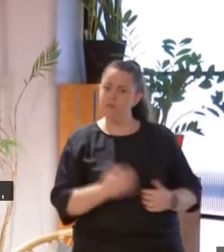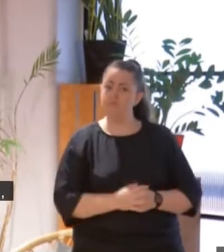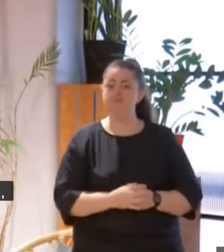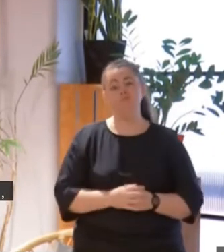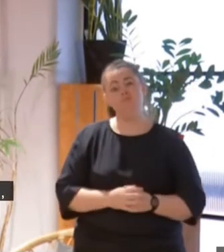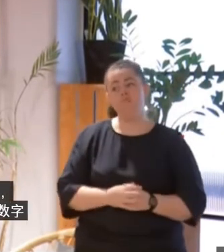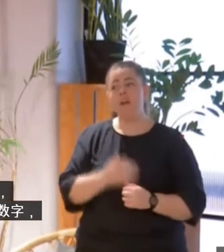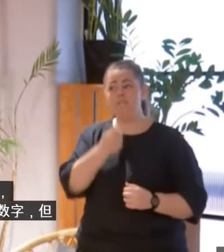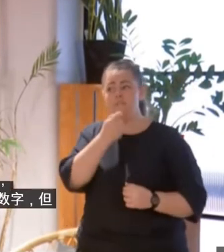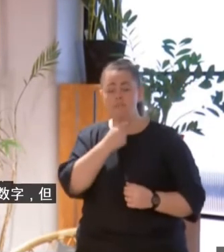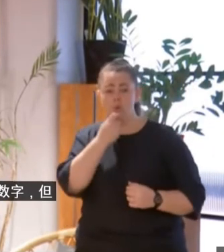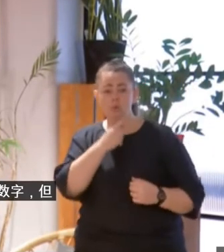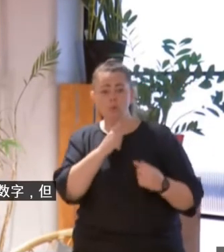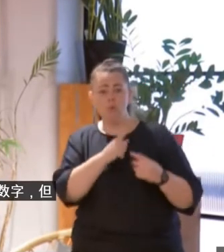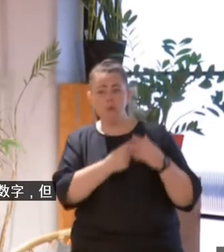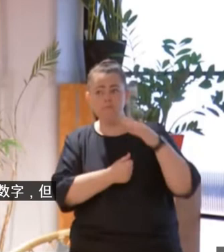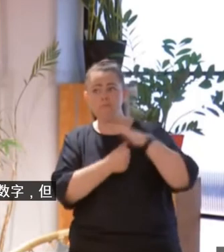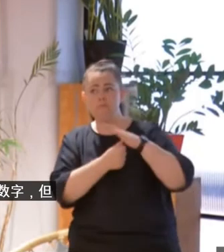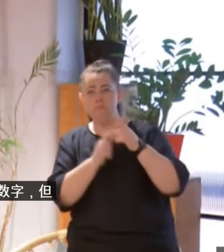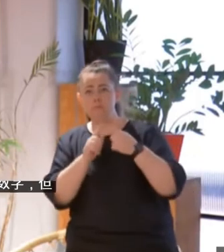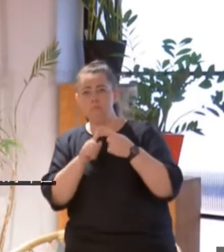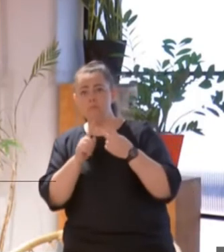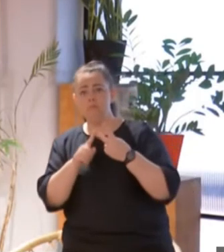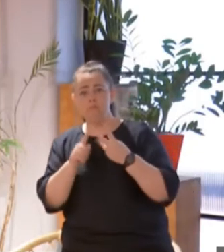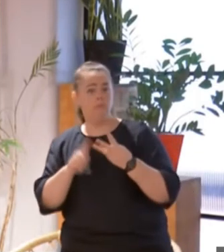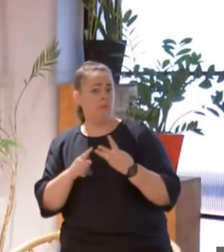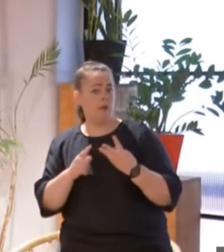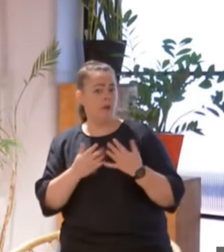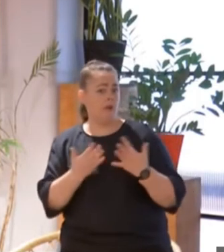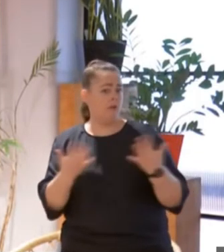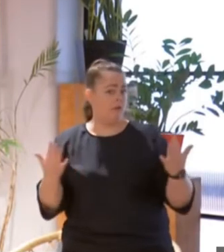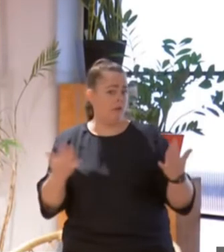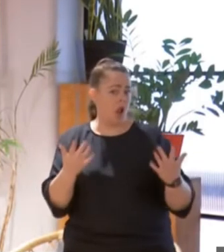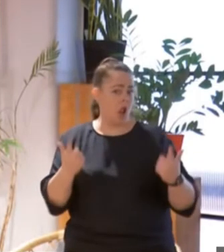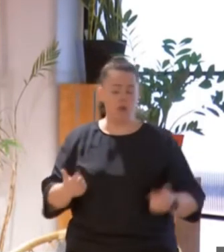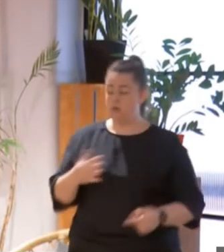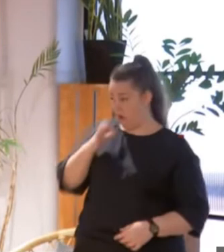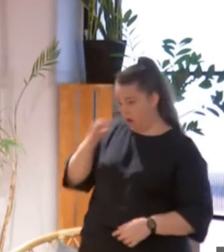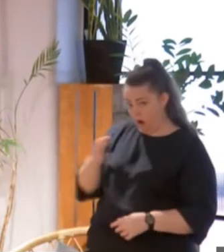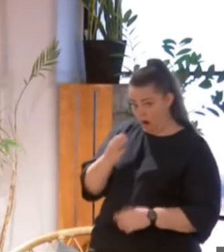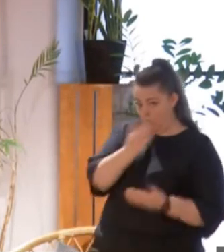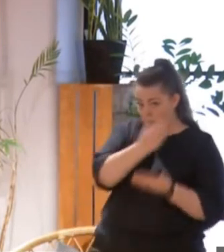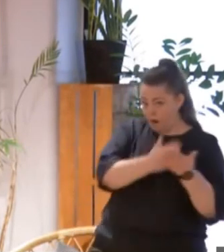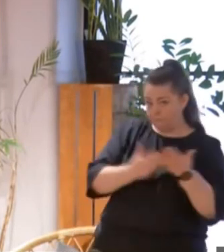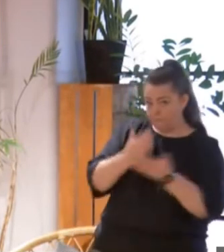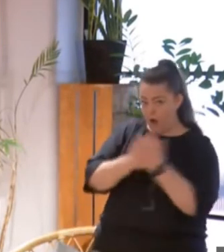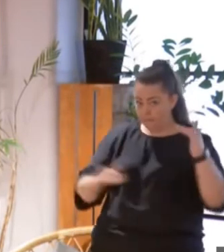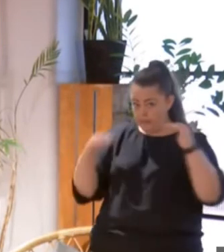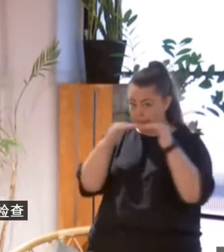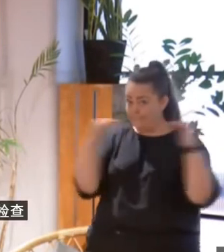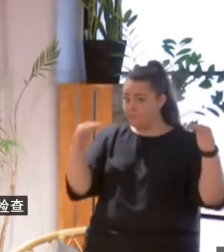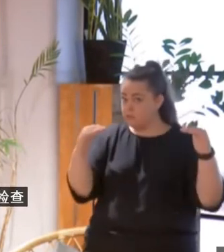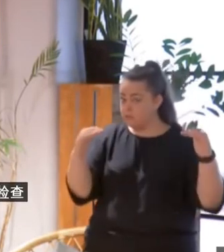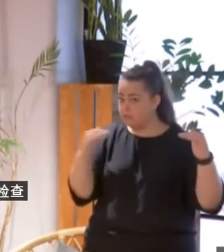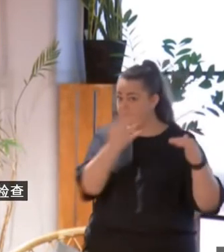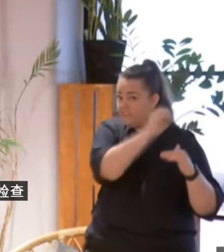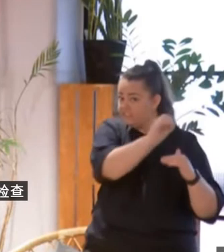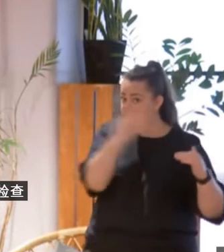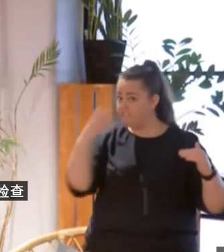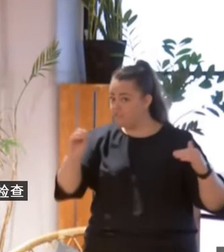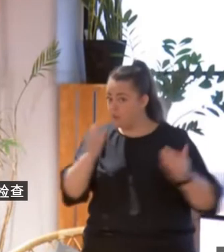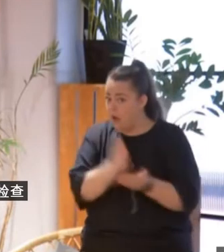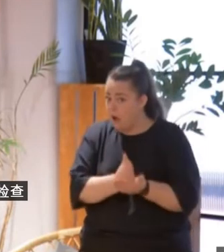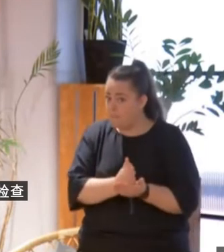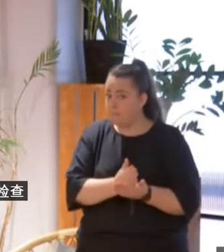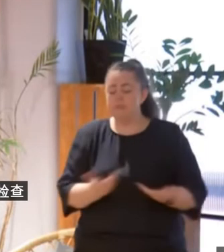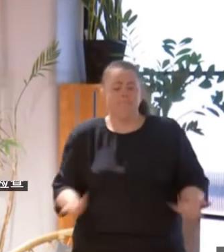I can't give you the exact number, but there's a lot. And that's is it a 50-50 split? I don't know. I will check if you have